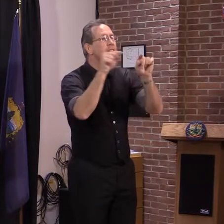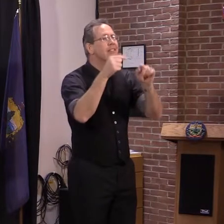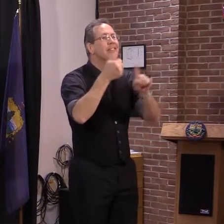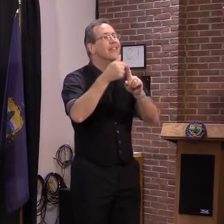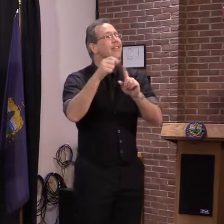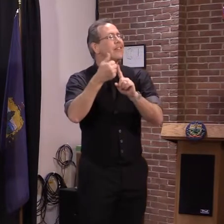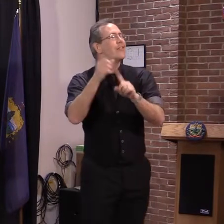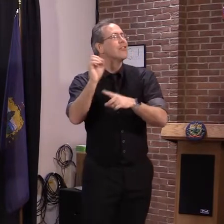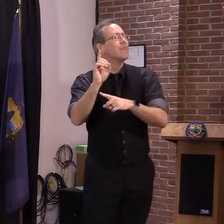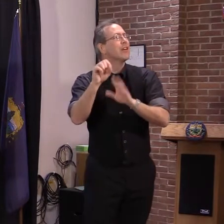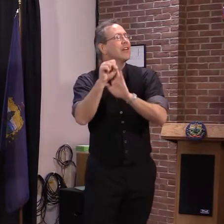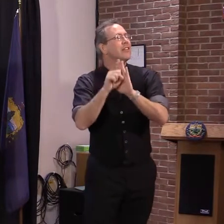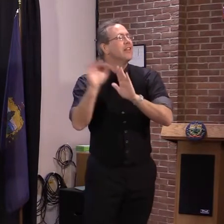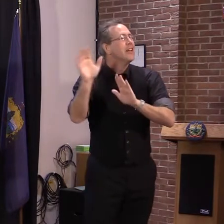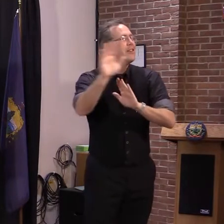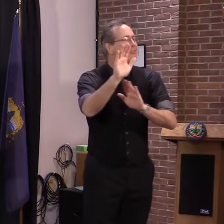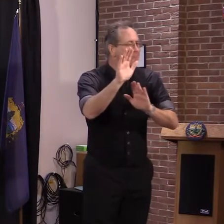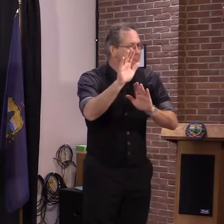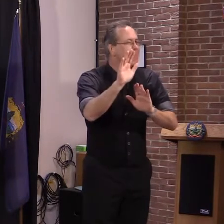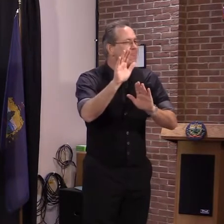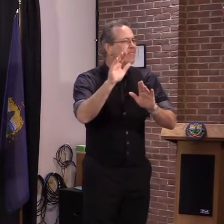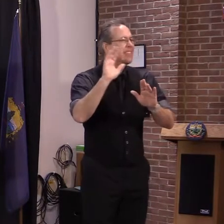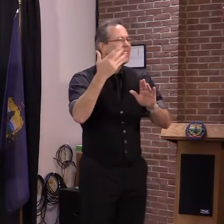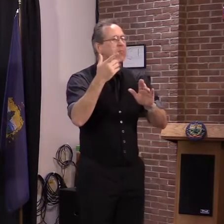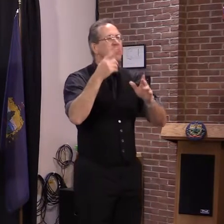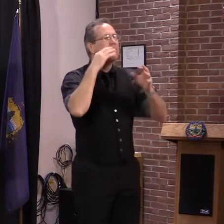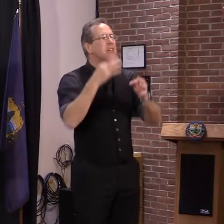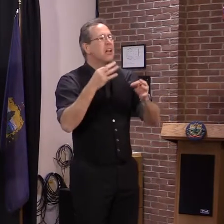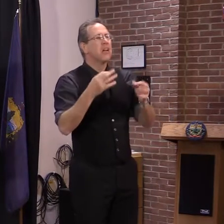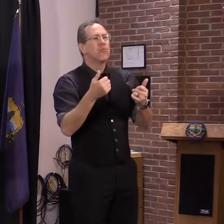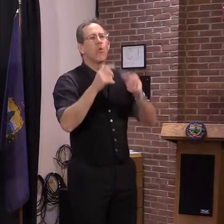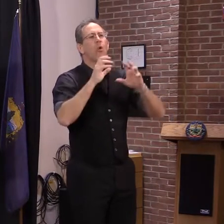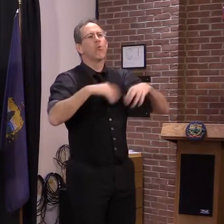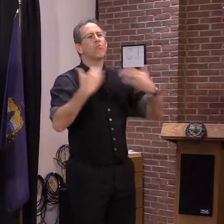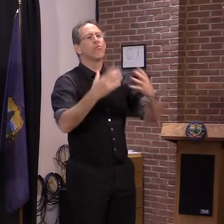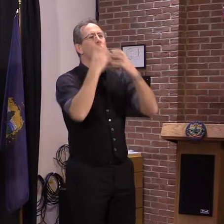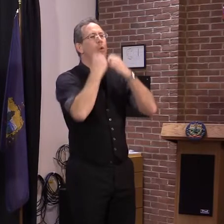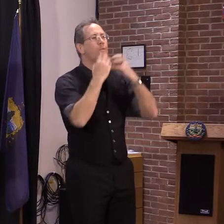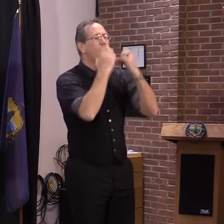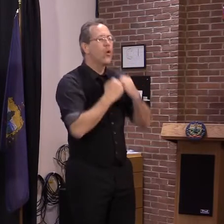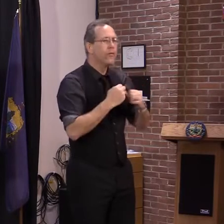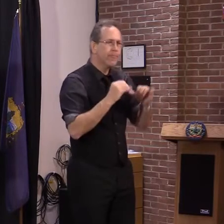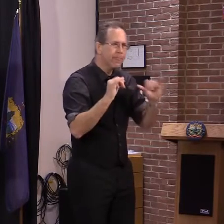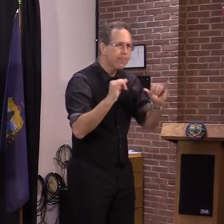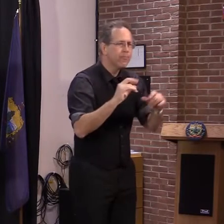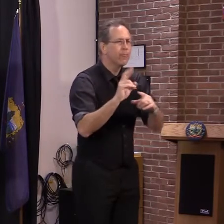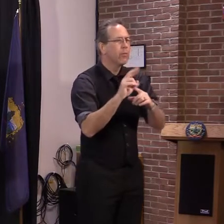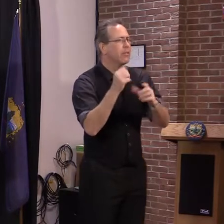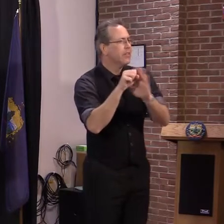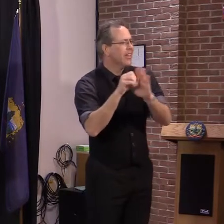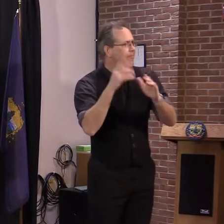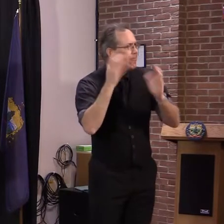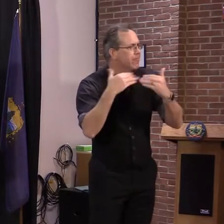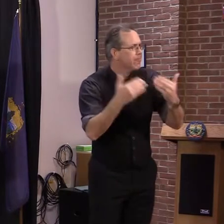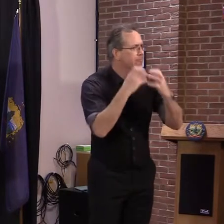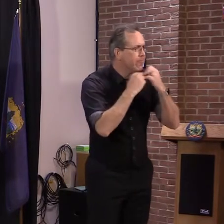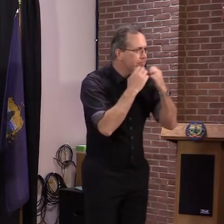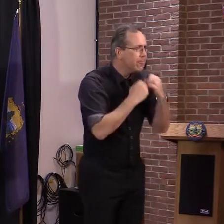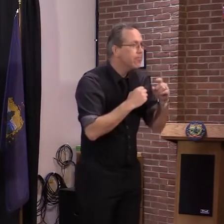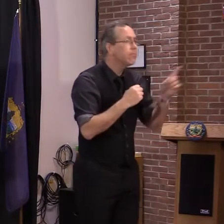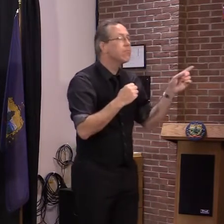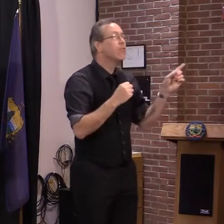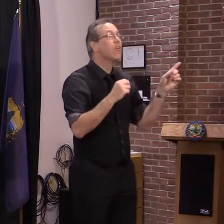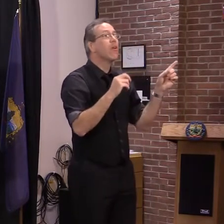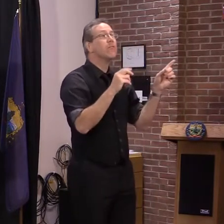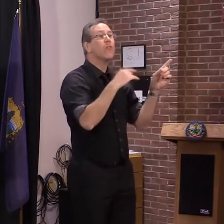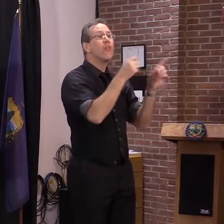for awareness, many states with Republican governors have not required masks in schools to begin with.